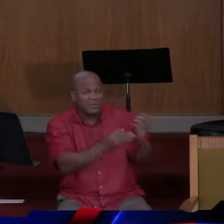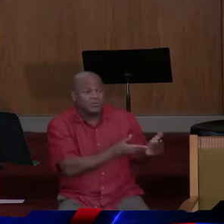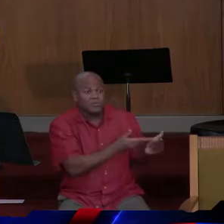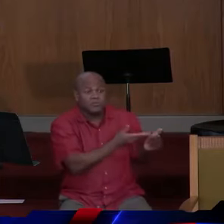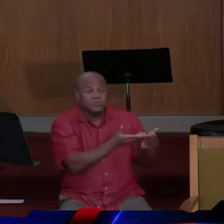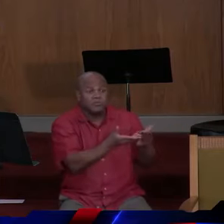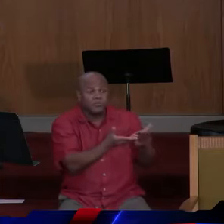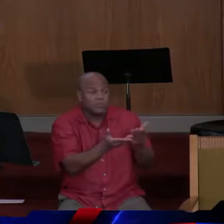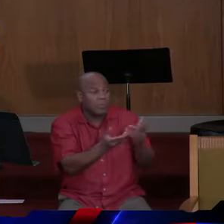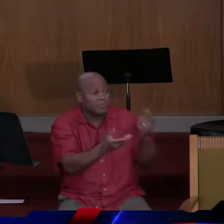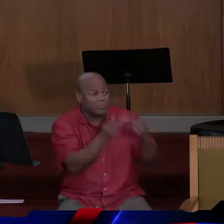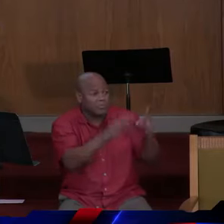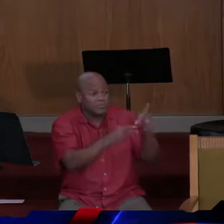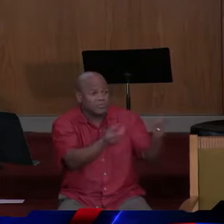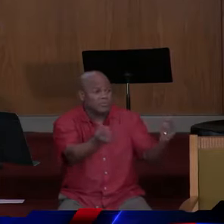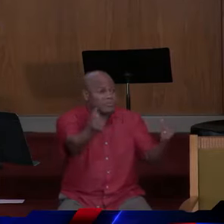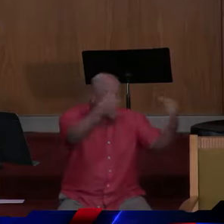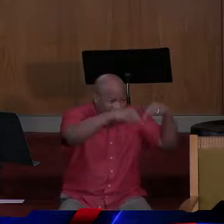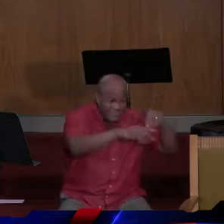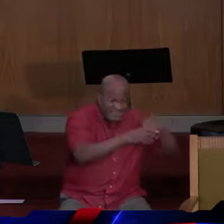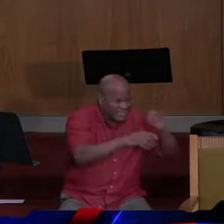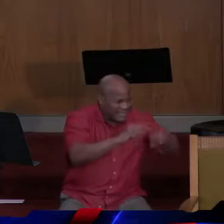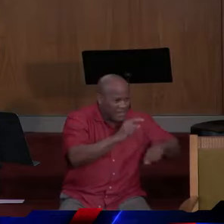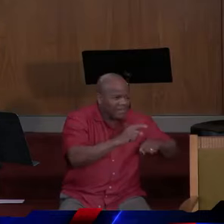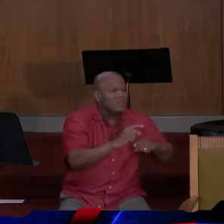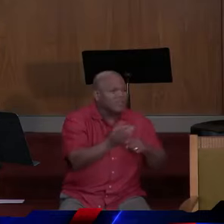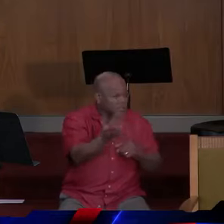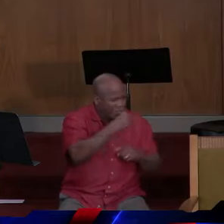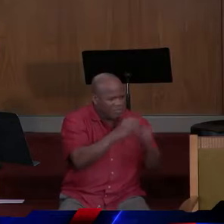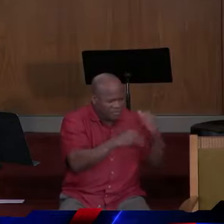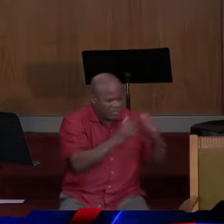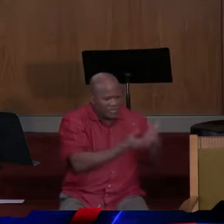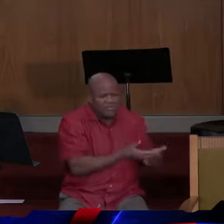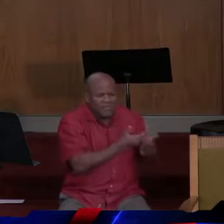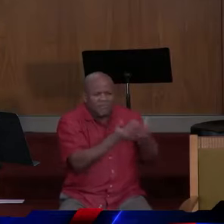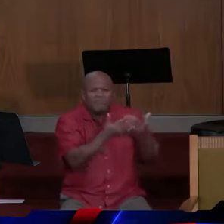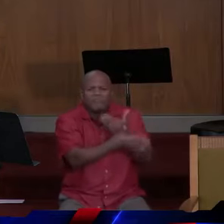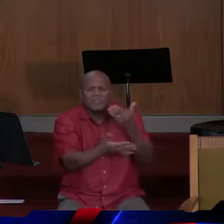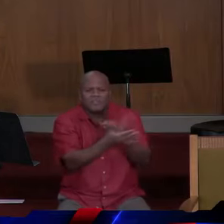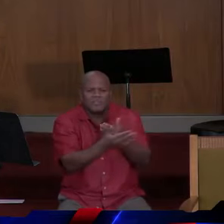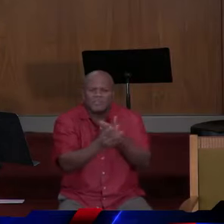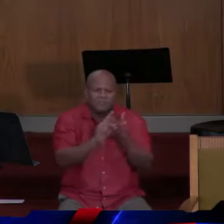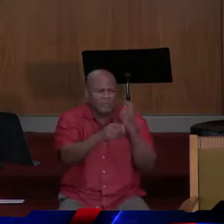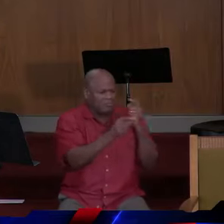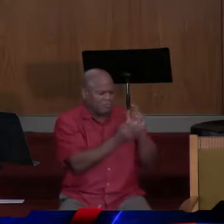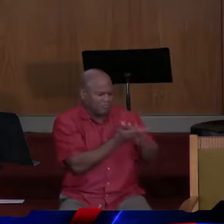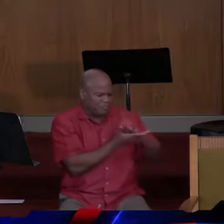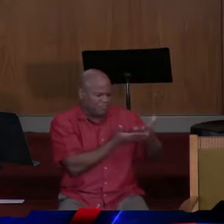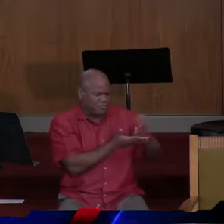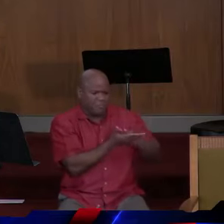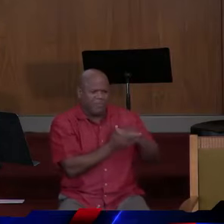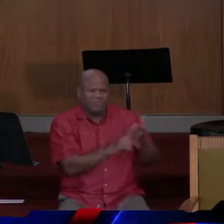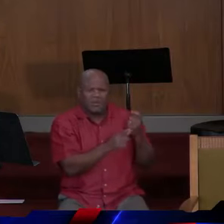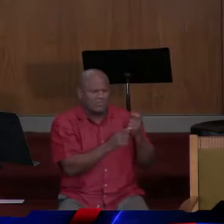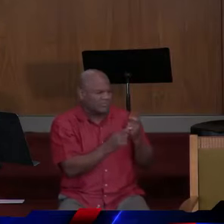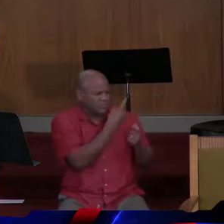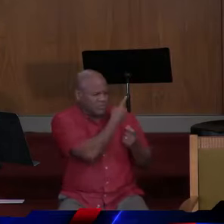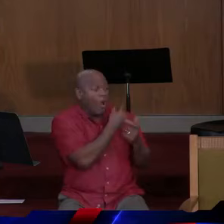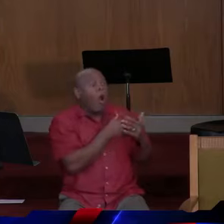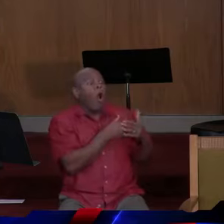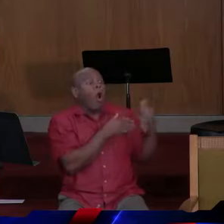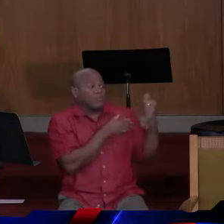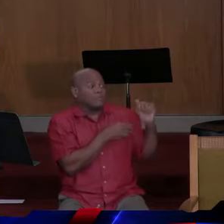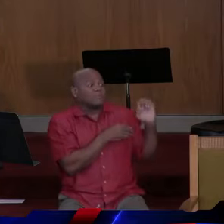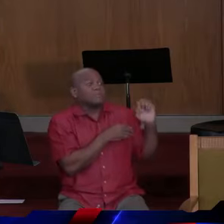in, but Brother Keith and the team is outside. Come get some bread. It's fresh bread. We get it straight from the bakery, not from the almost